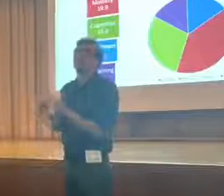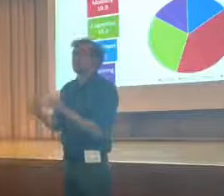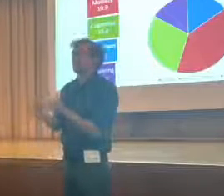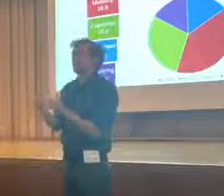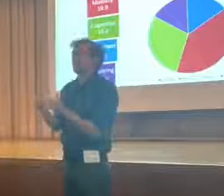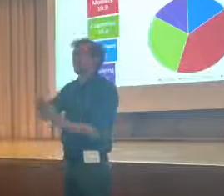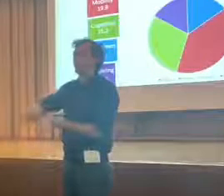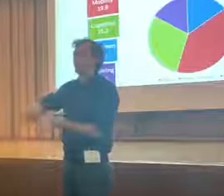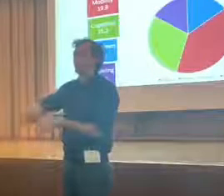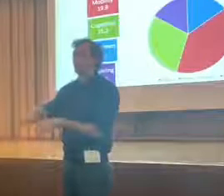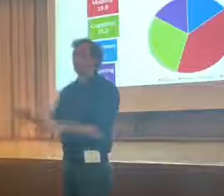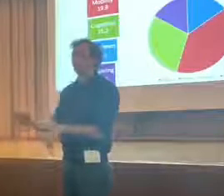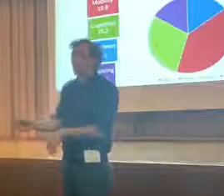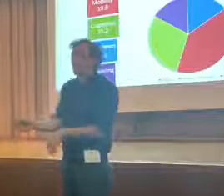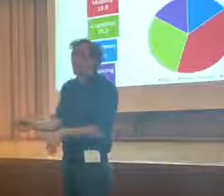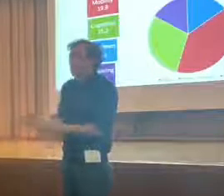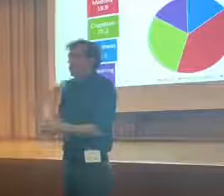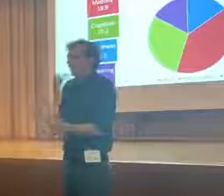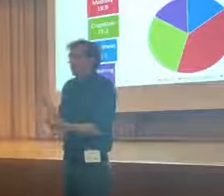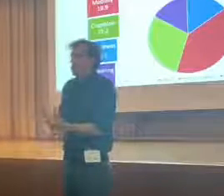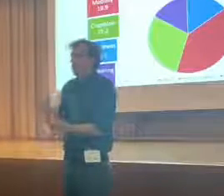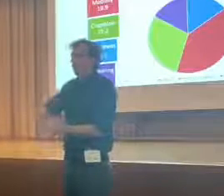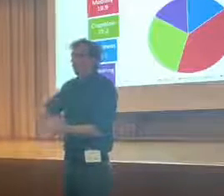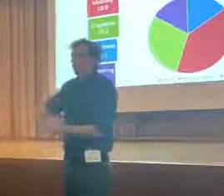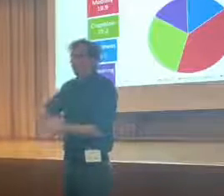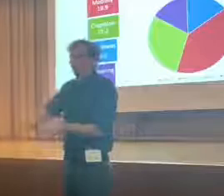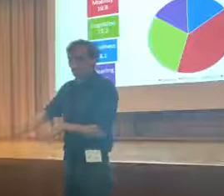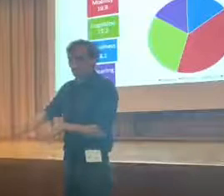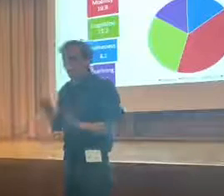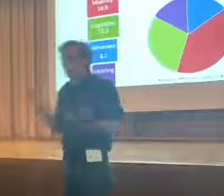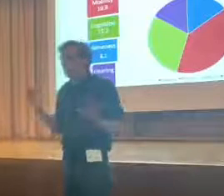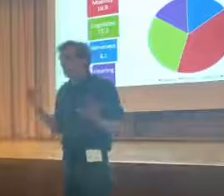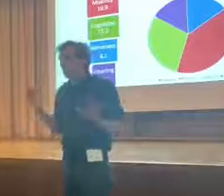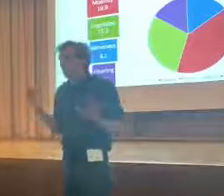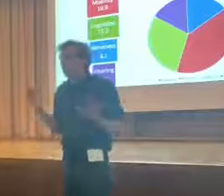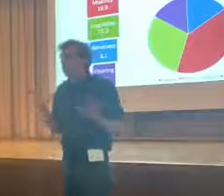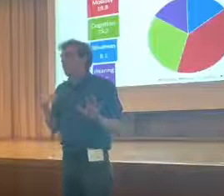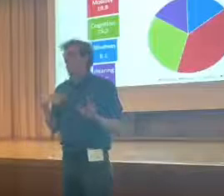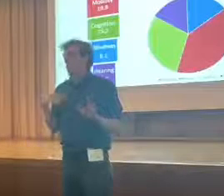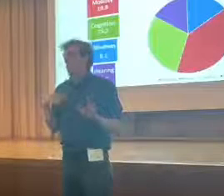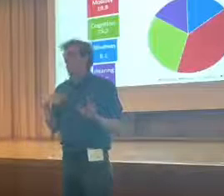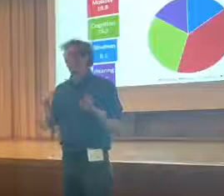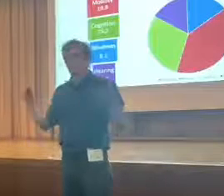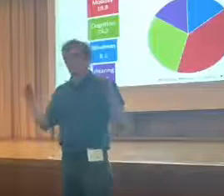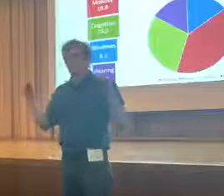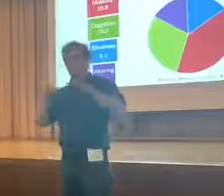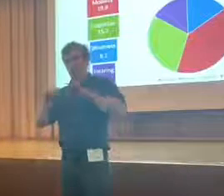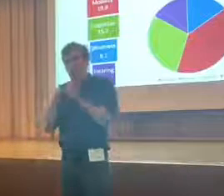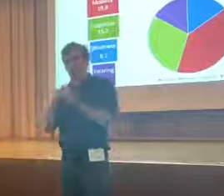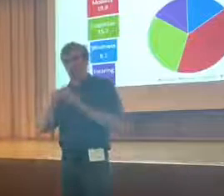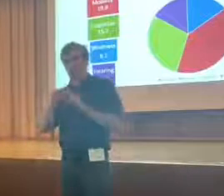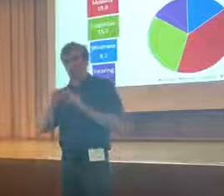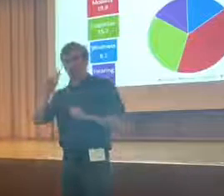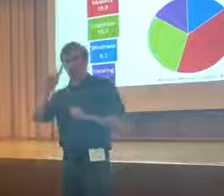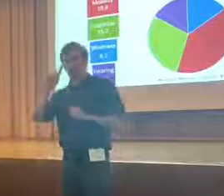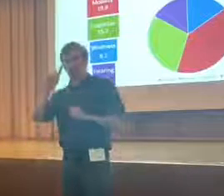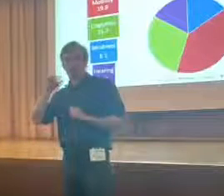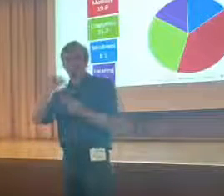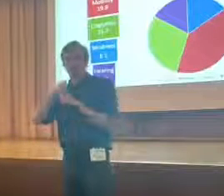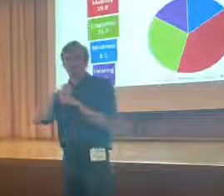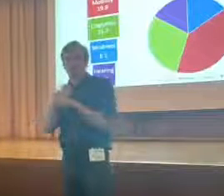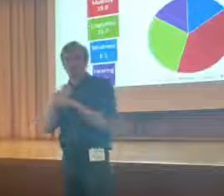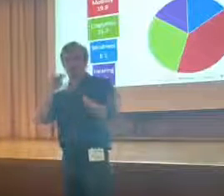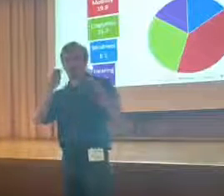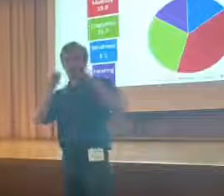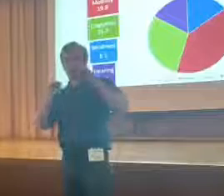of the population. So just for you today, I decided to pull together these statistics taken from the 2012